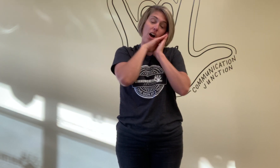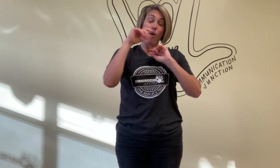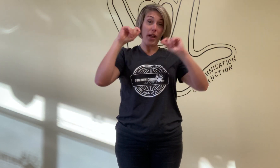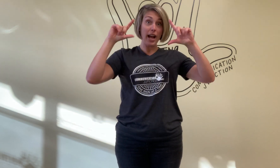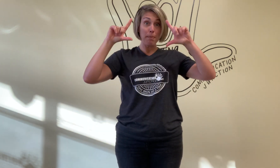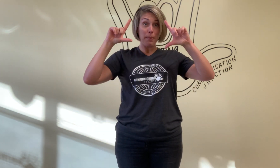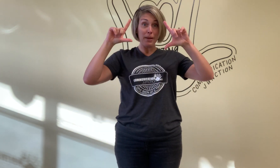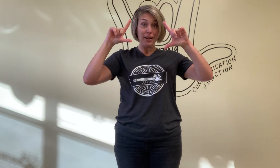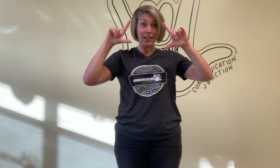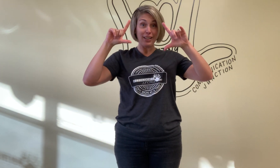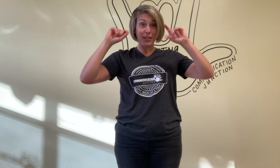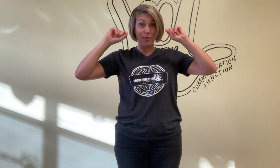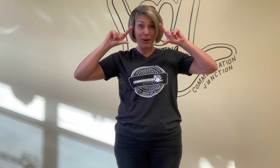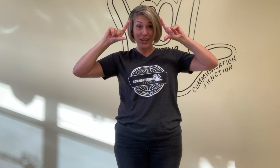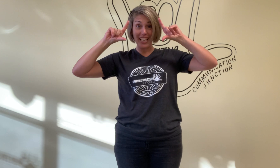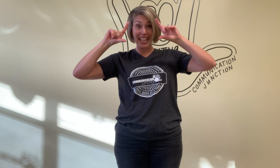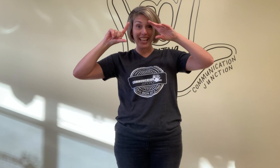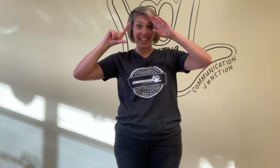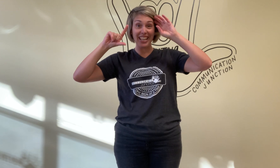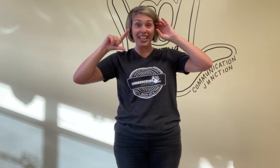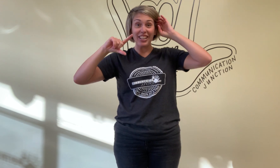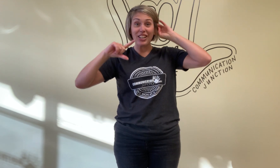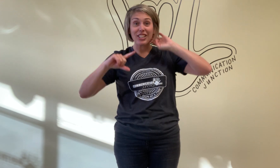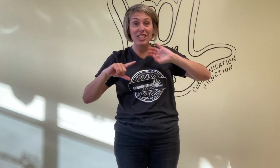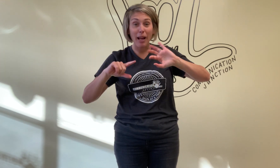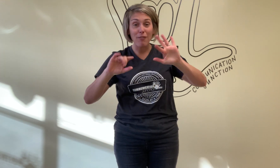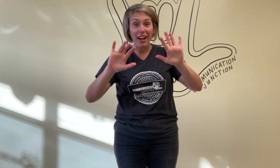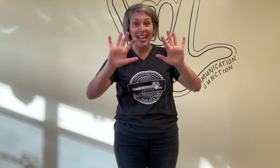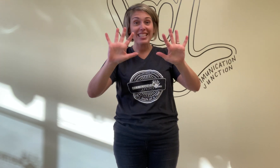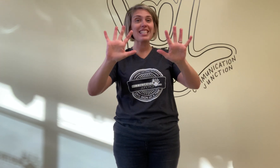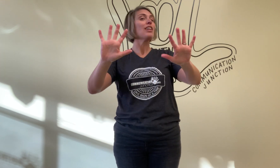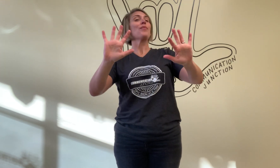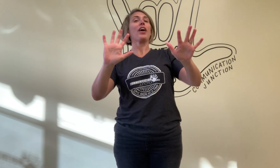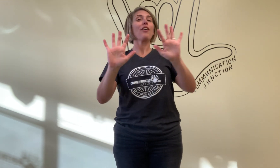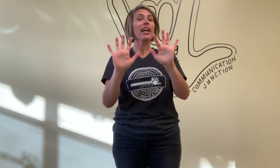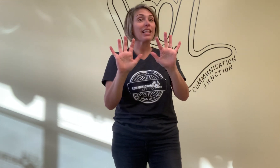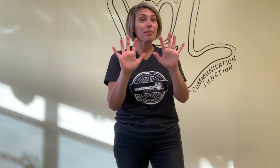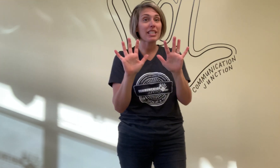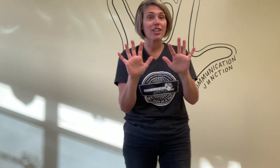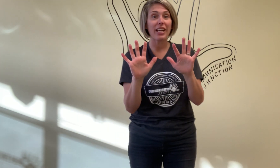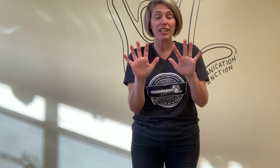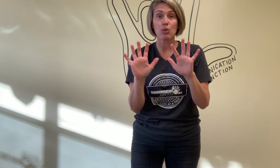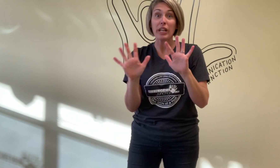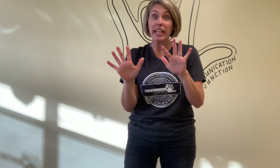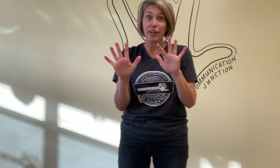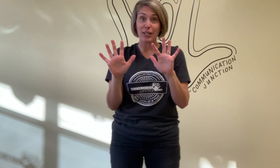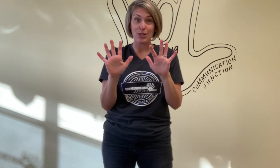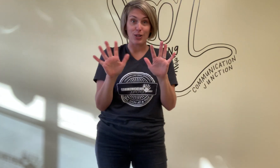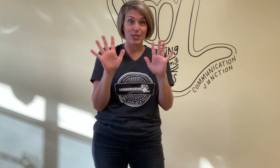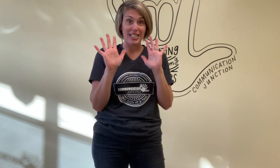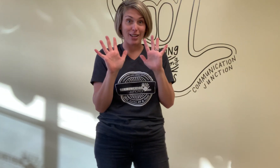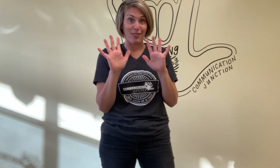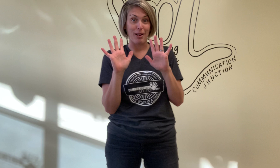Wake up. Good morning. Good job, friends. All right, let me see your hands. We are gonna do our sit down rhyme. Here we